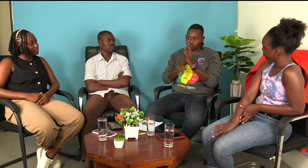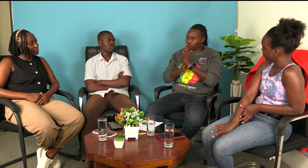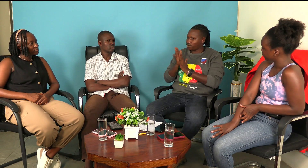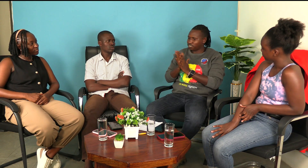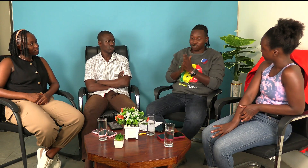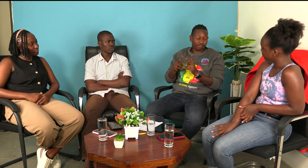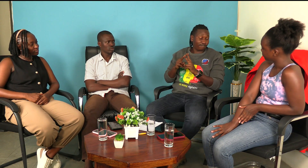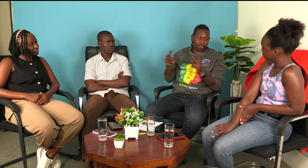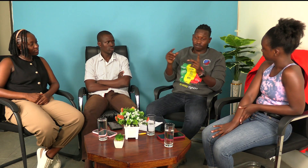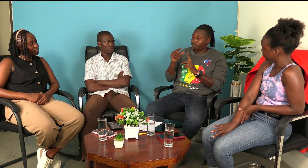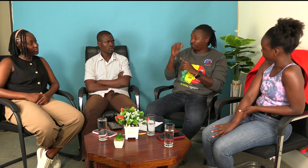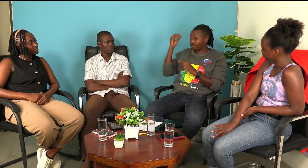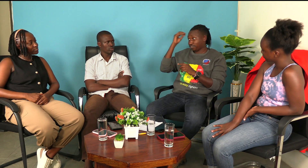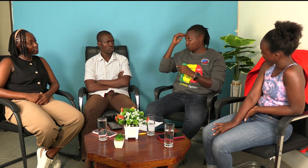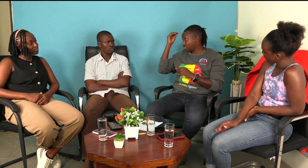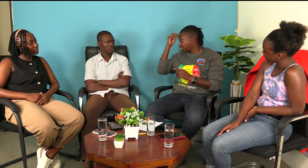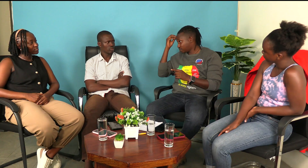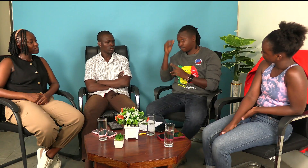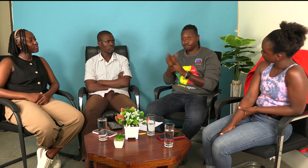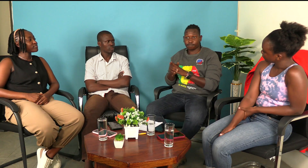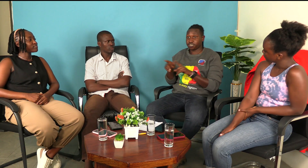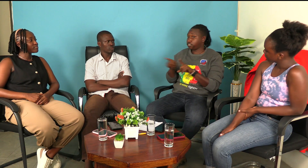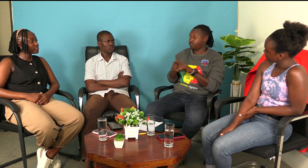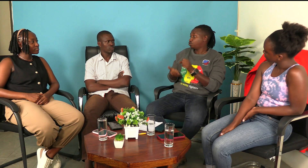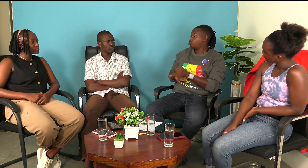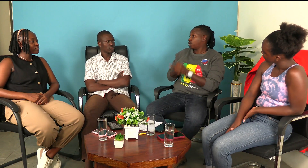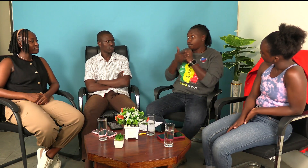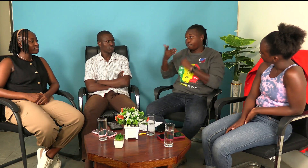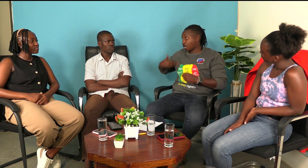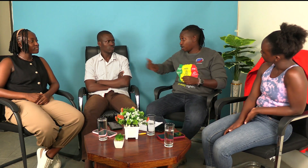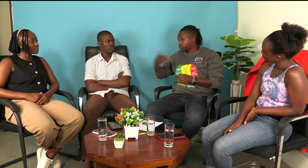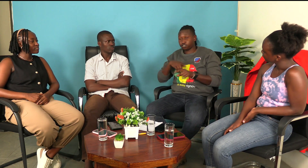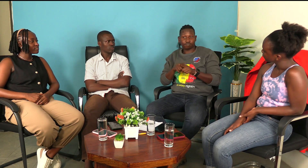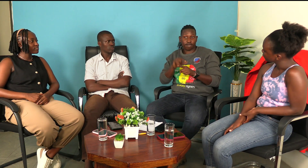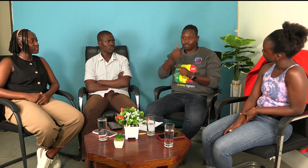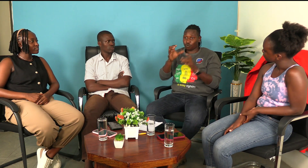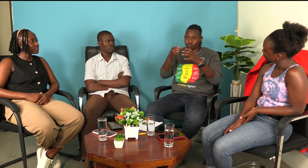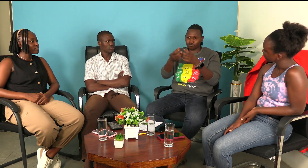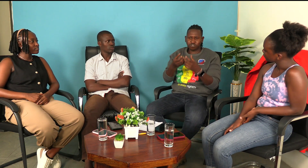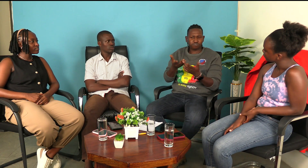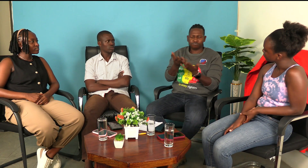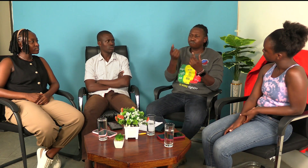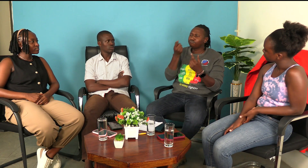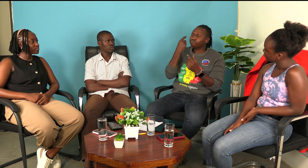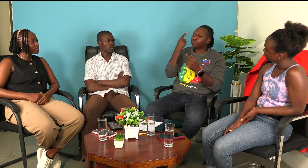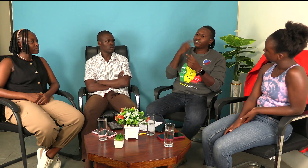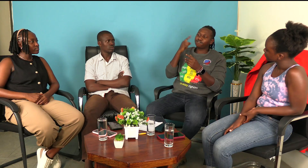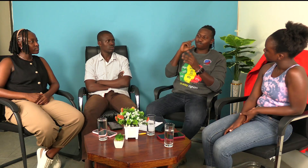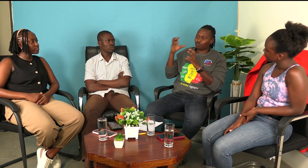have really expressed ourselves. We have really brought the interest in education, and